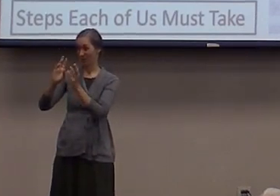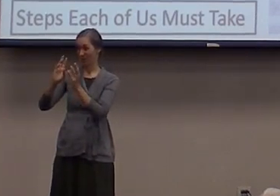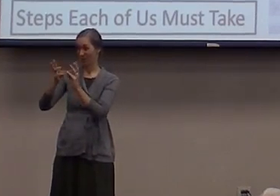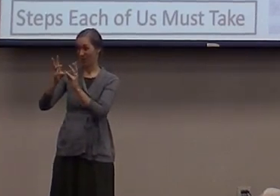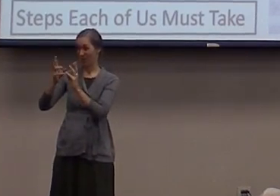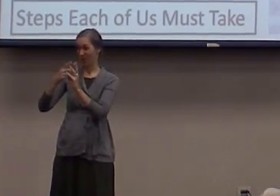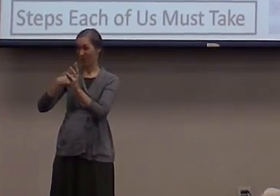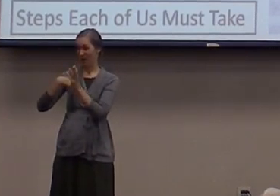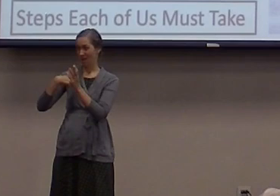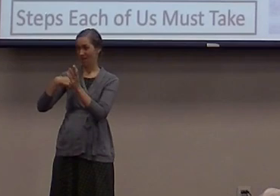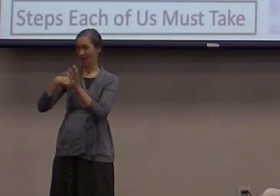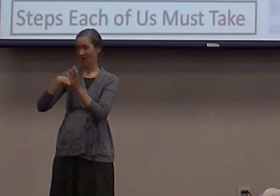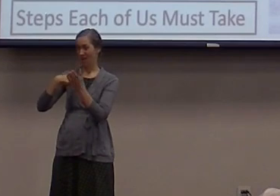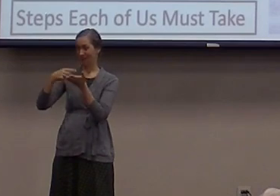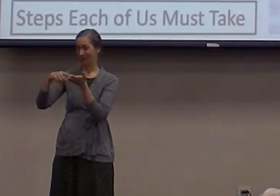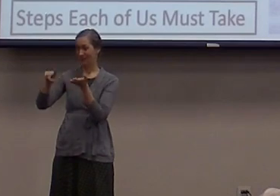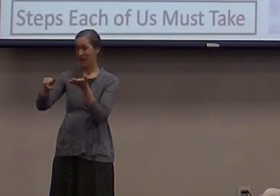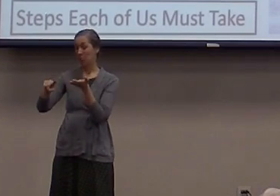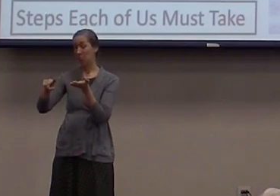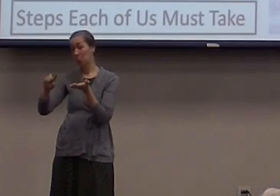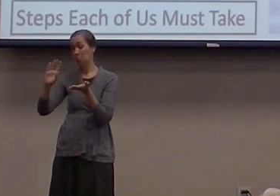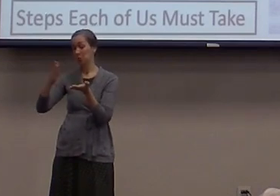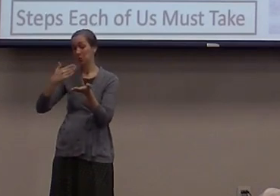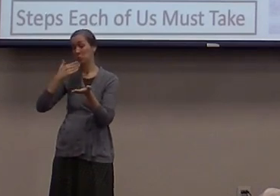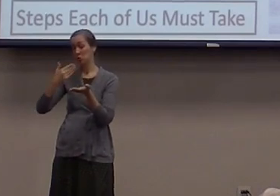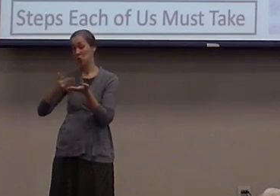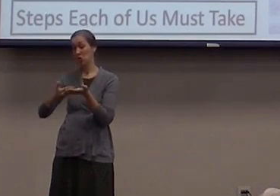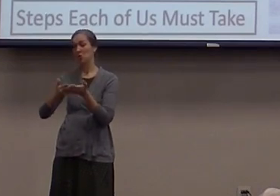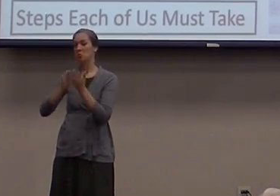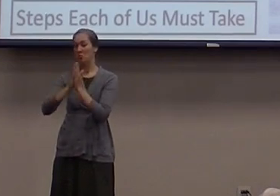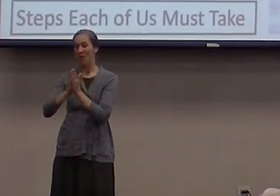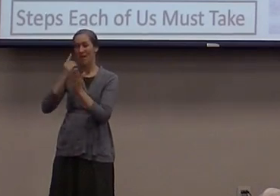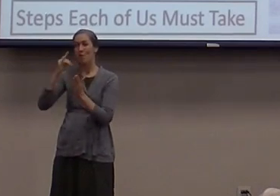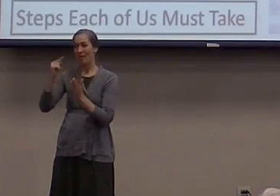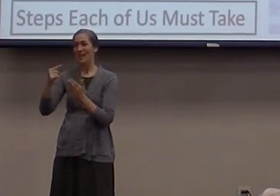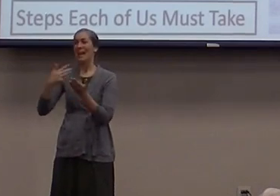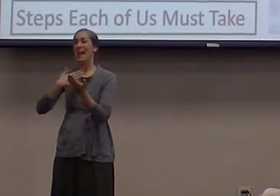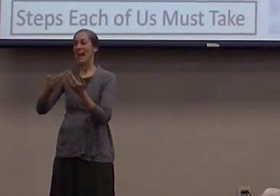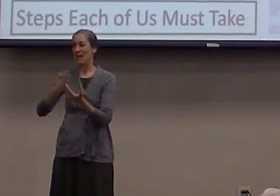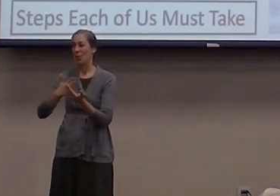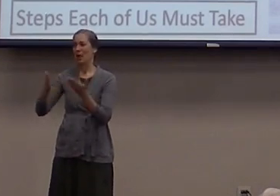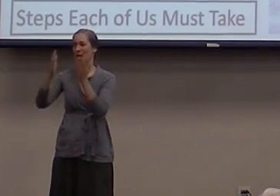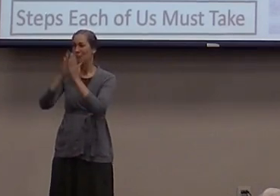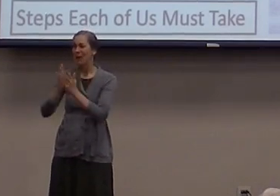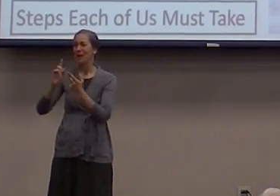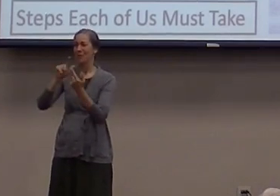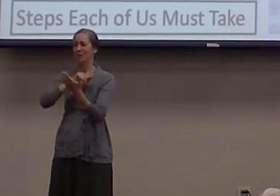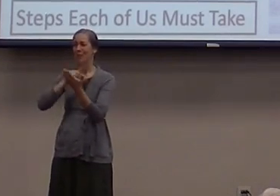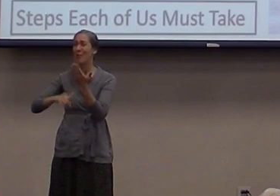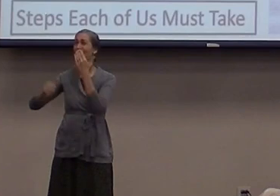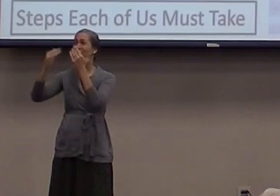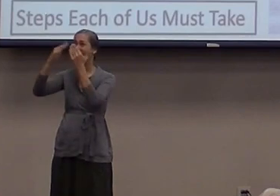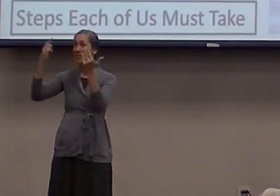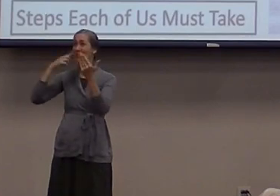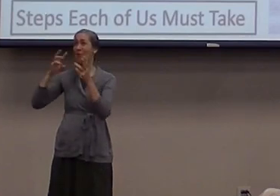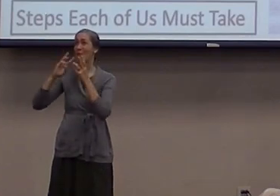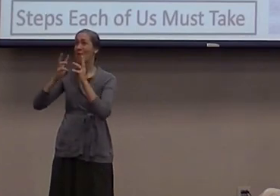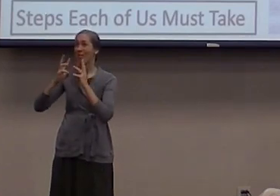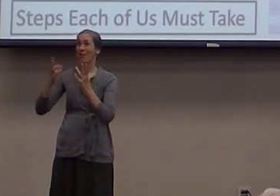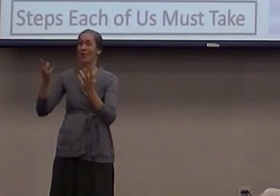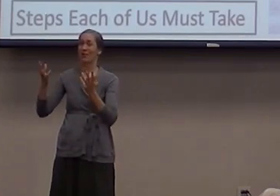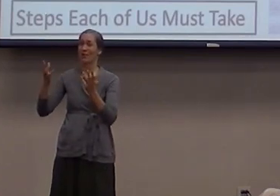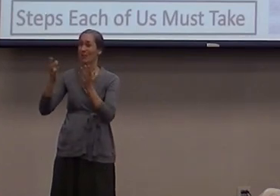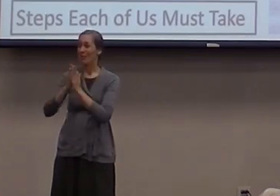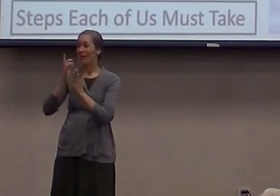weather anyway. How many times do those guys actually get it right? Let's be praying to the Lord of heaven. Let's also be praying for safe